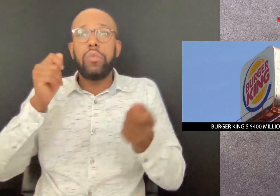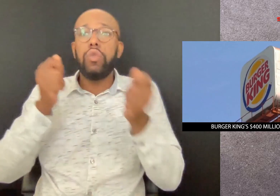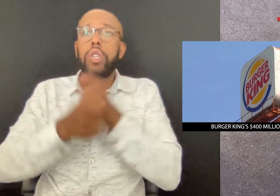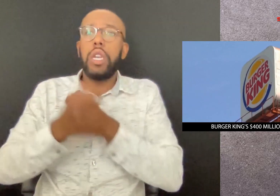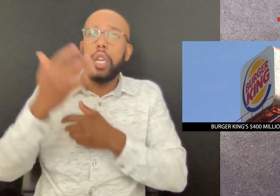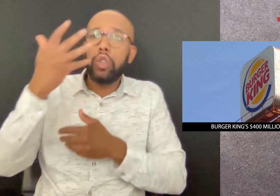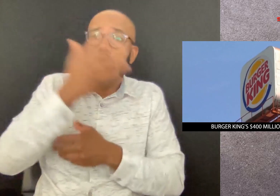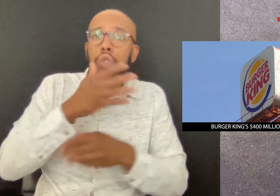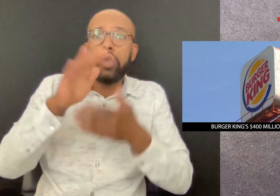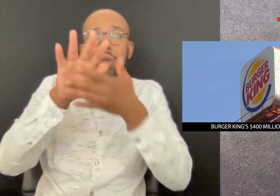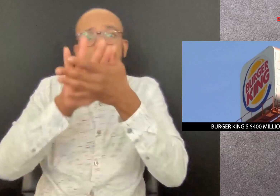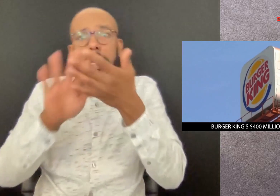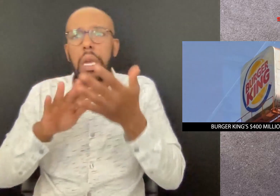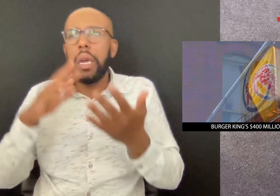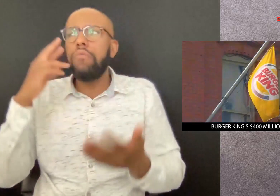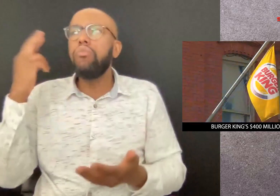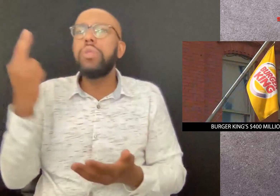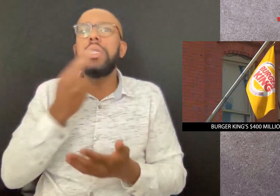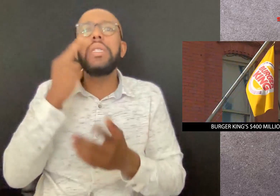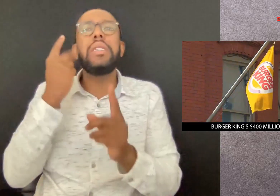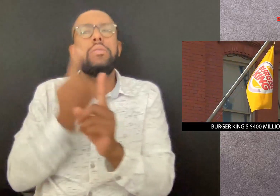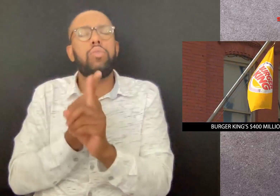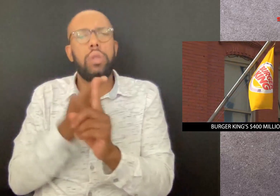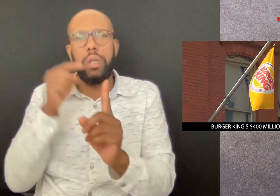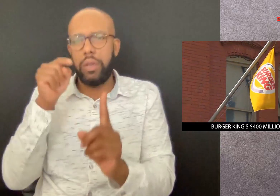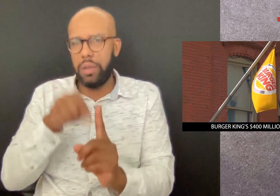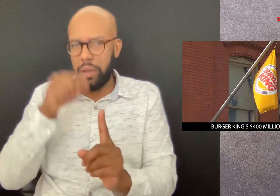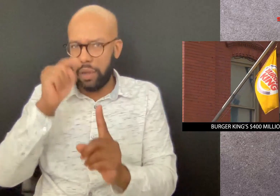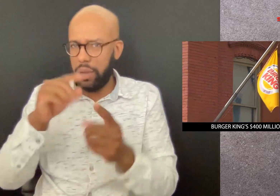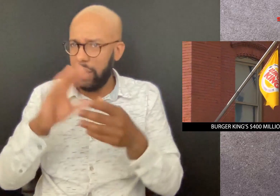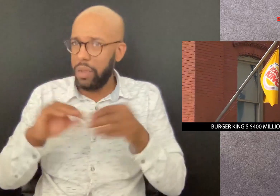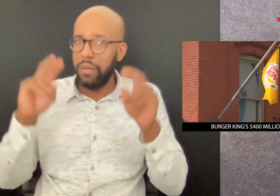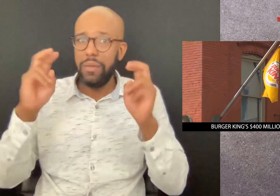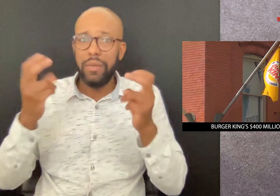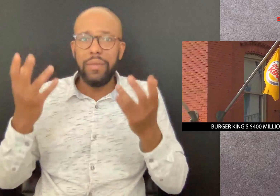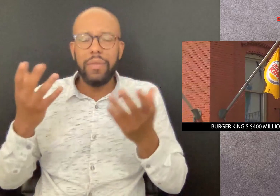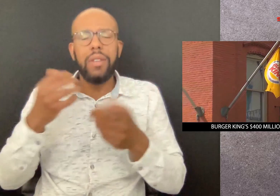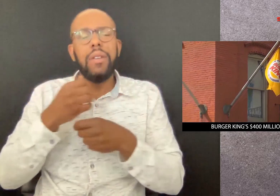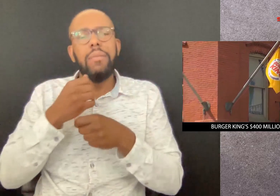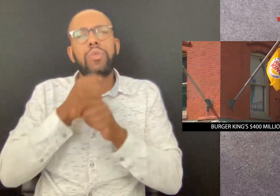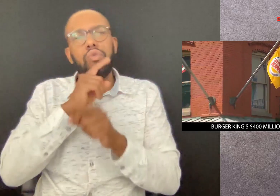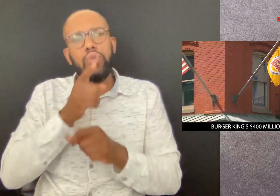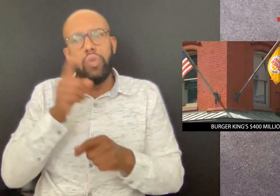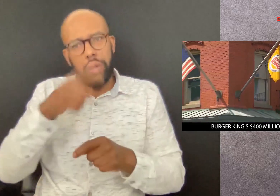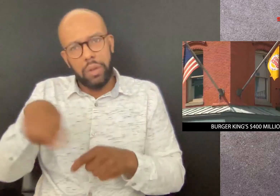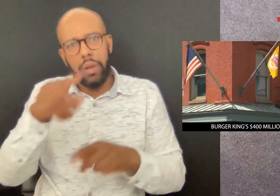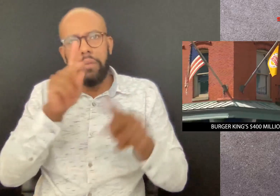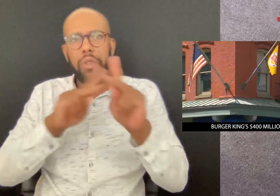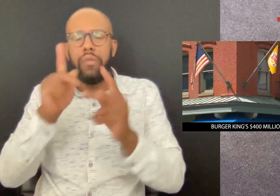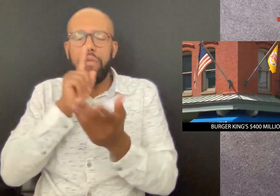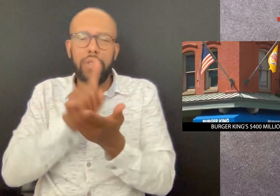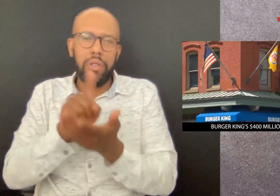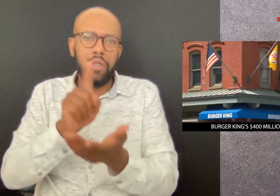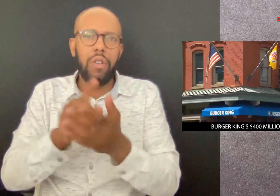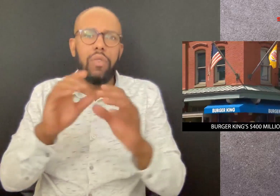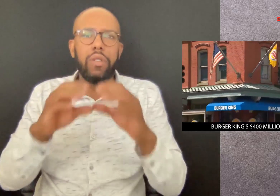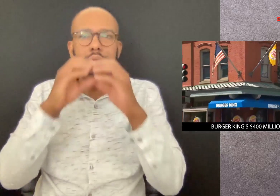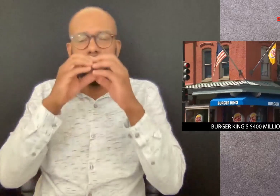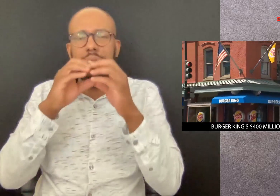and executives say all of the changes are designed to do one thing make people fall in love with the whopper